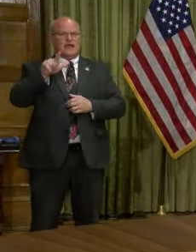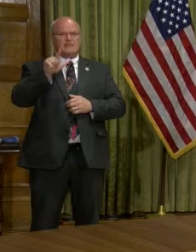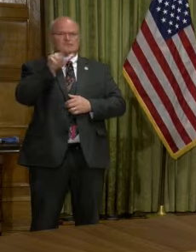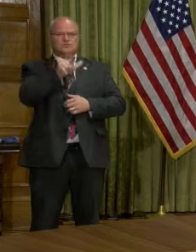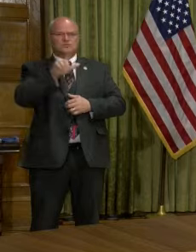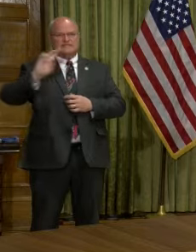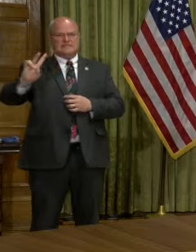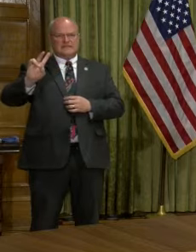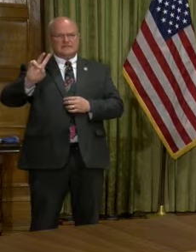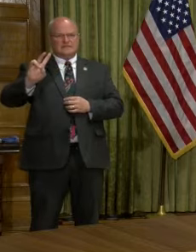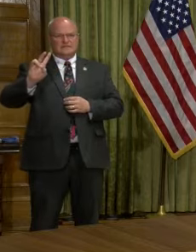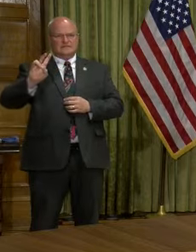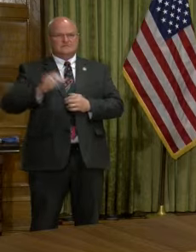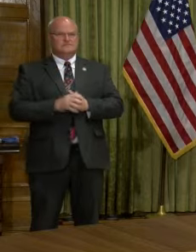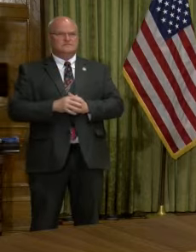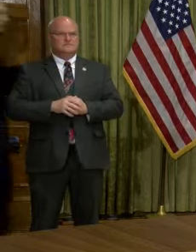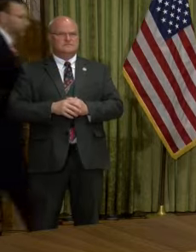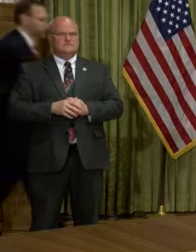27th?